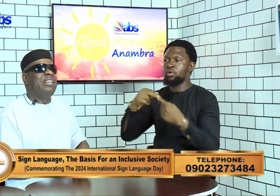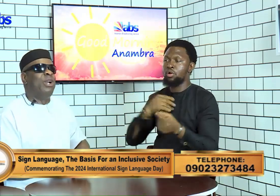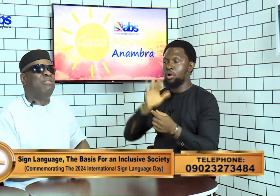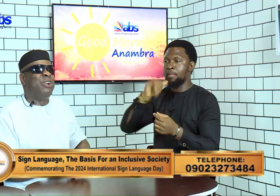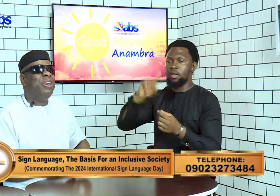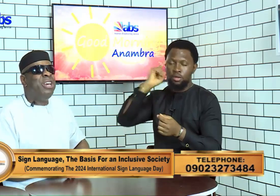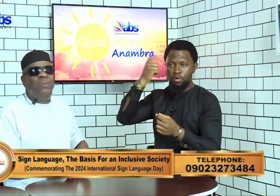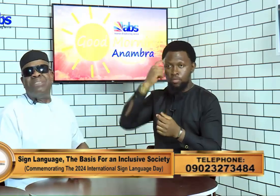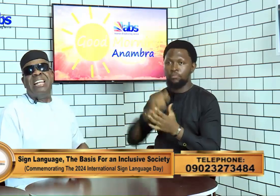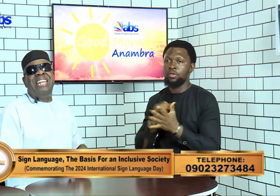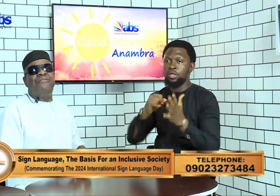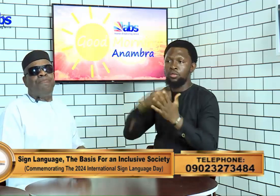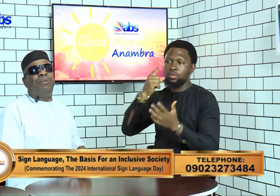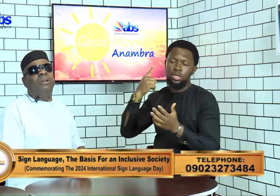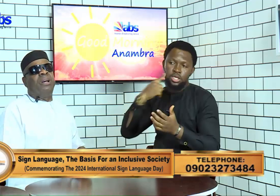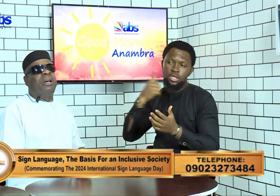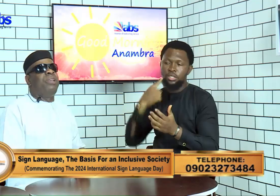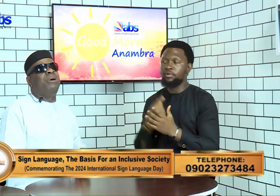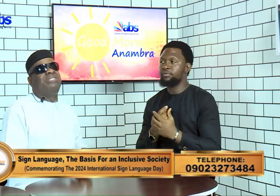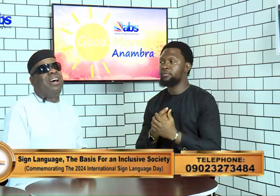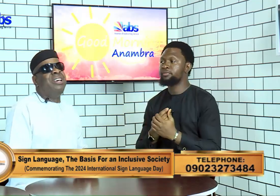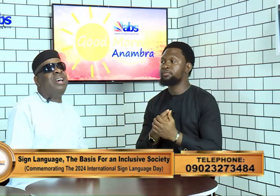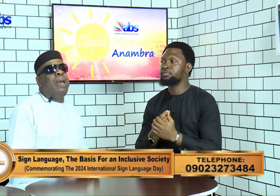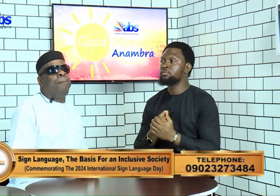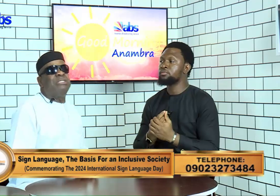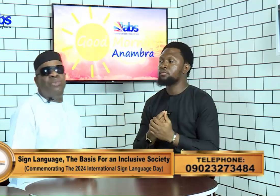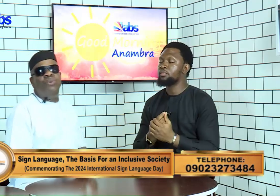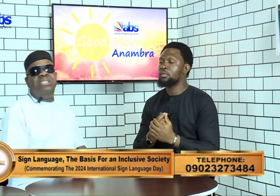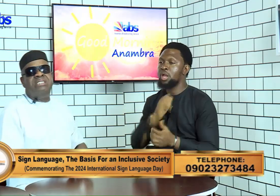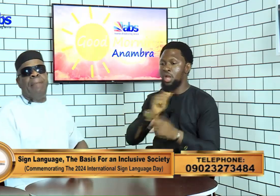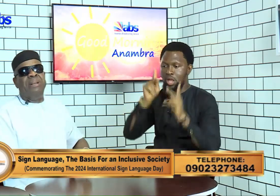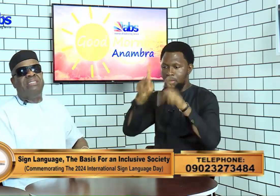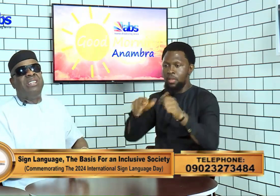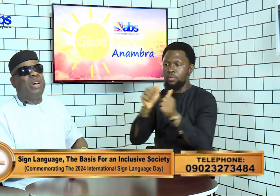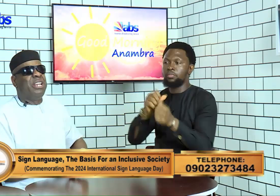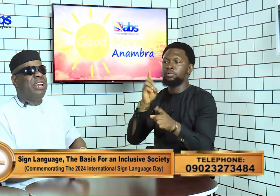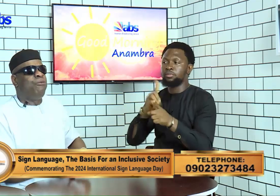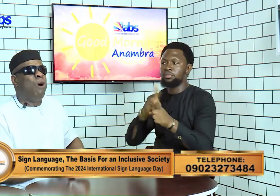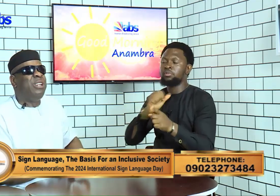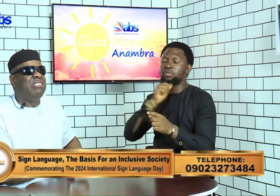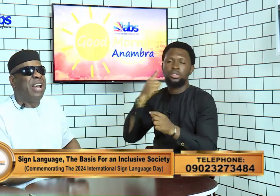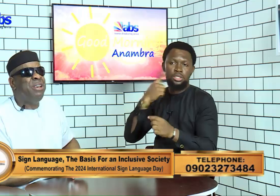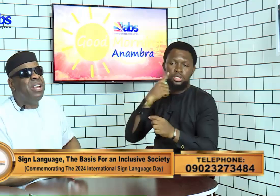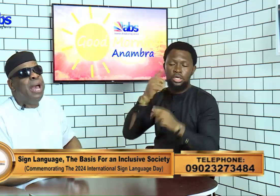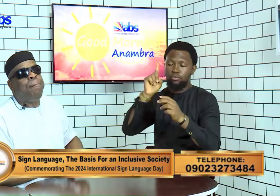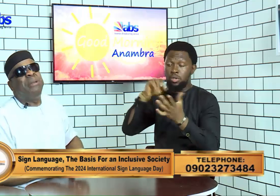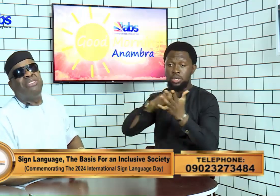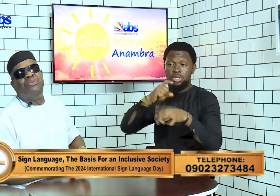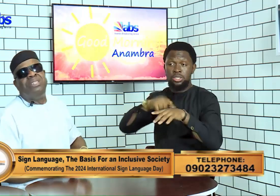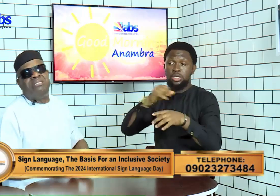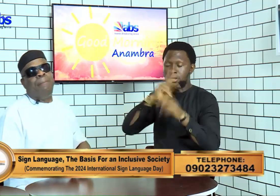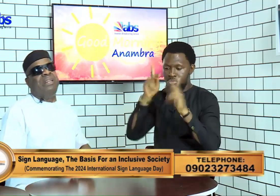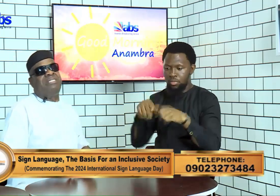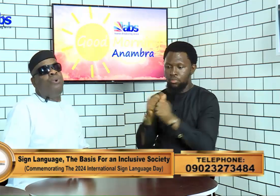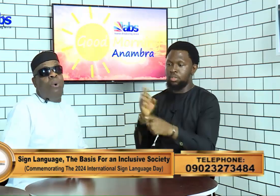by the governor. It was a deaf, a person with disability, not a deaf one this time, a person